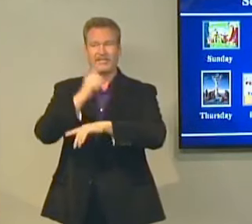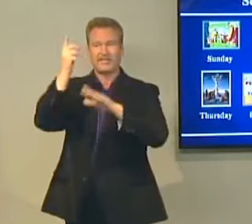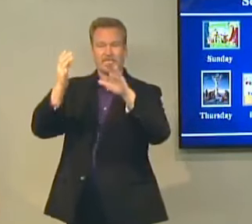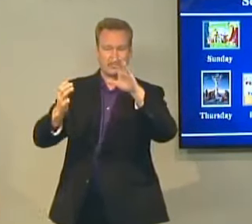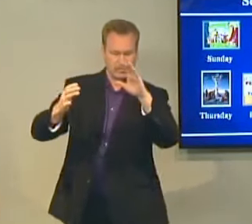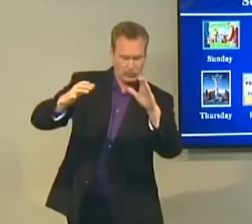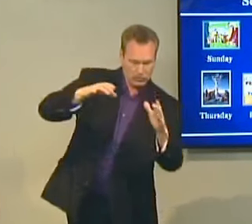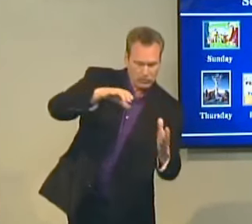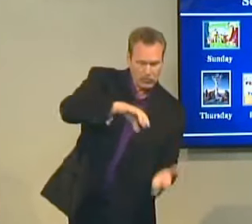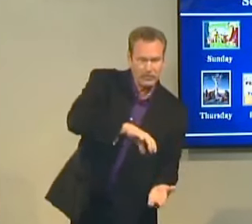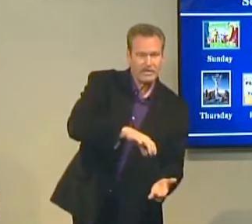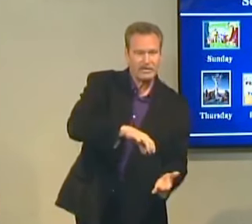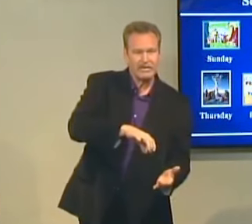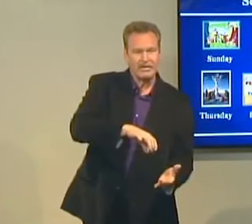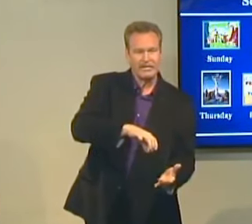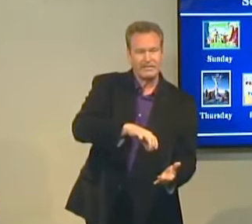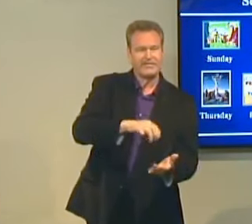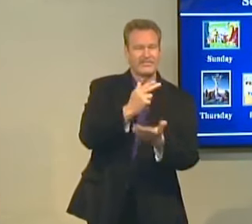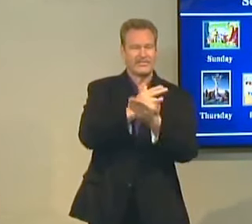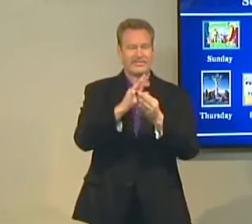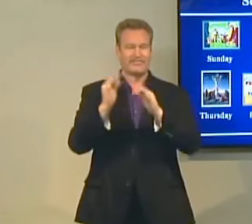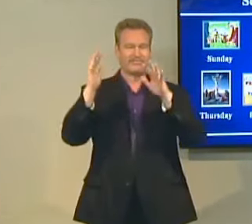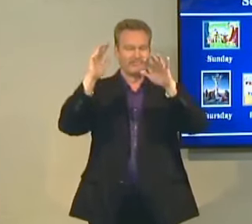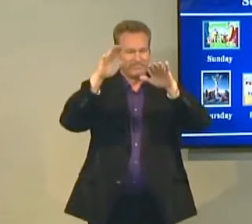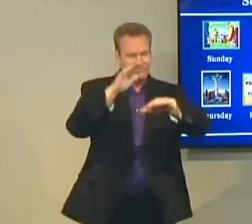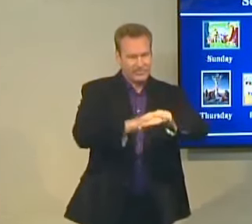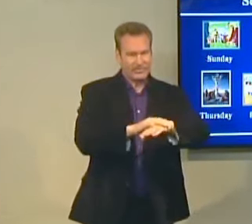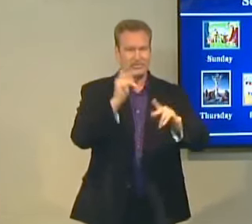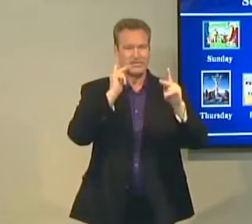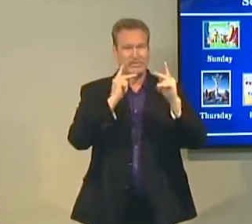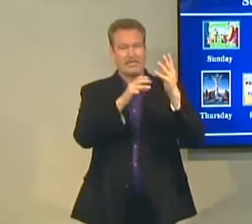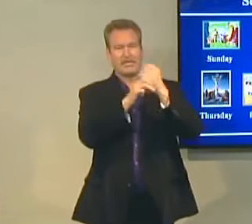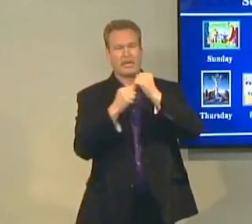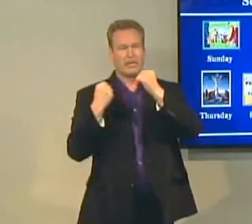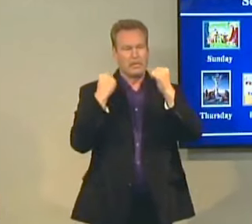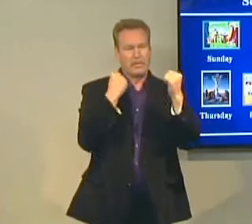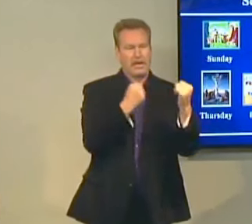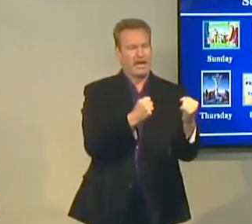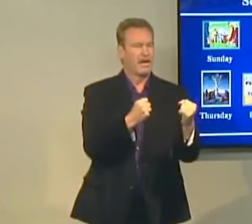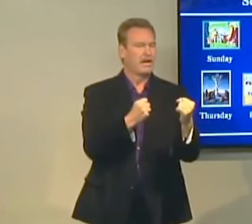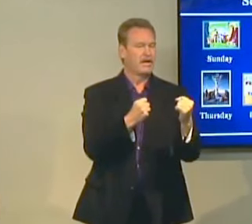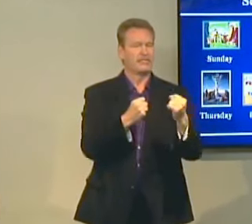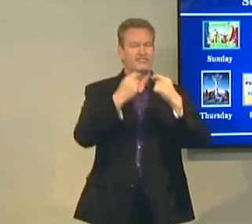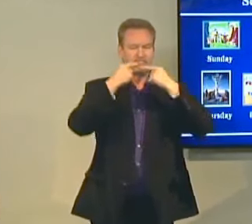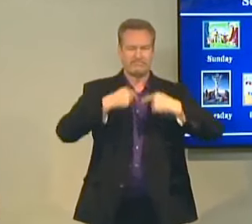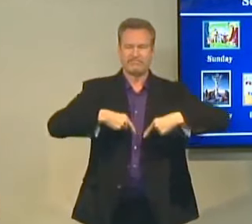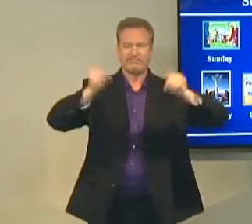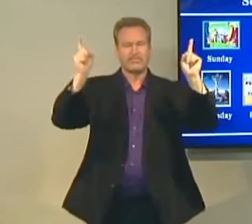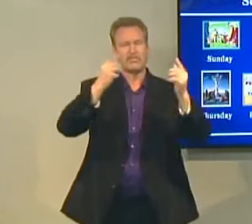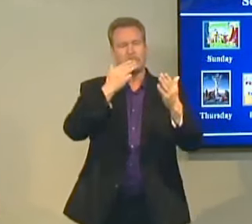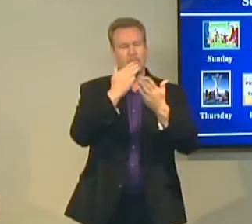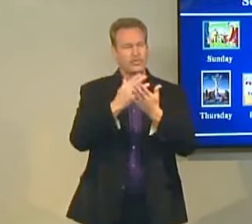days later, God poured out the Holy Spirit. And the Holy Spirit descended of the Feast of Pentecost, and power